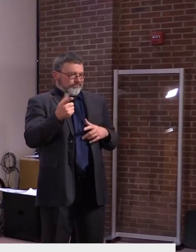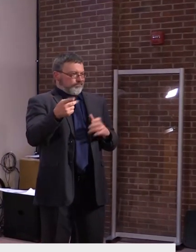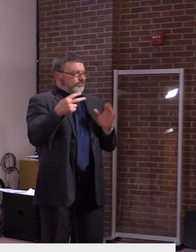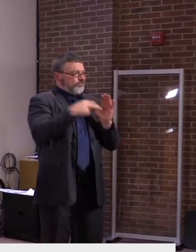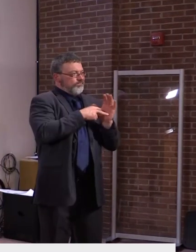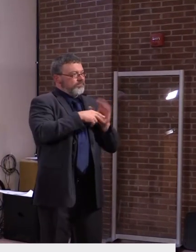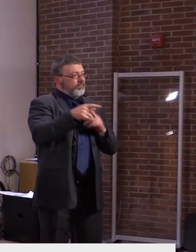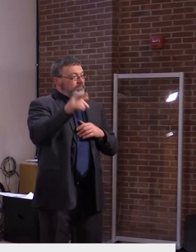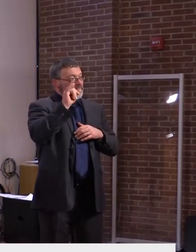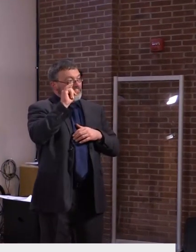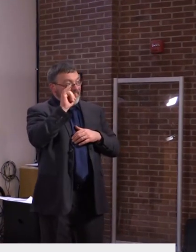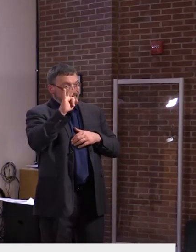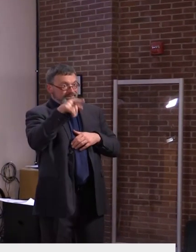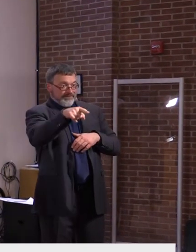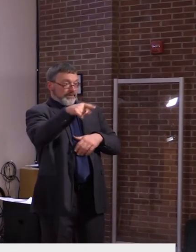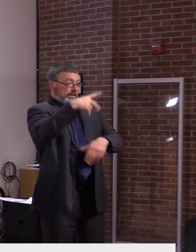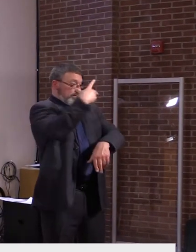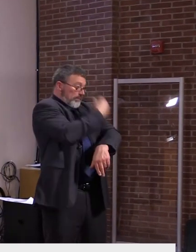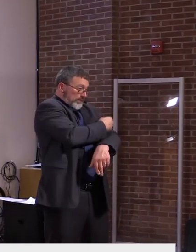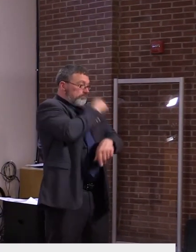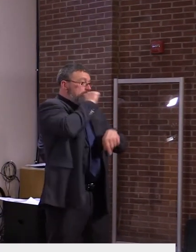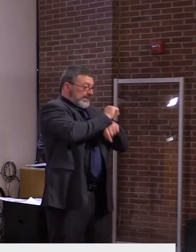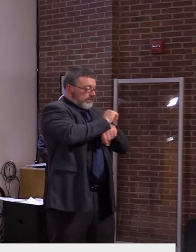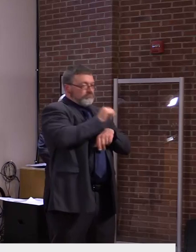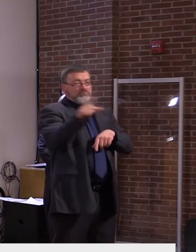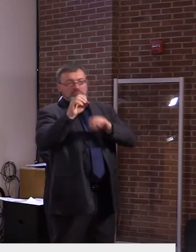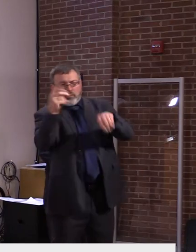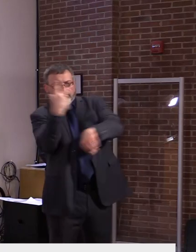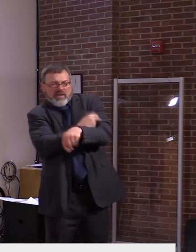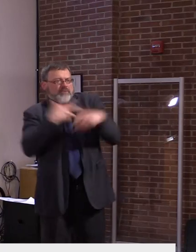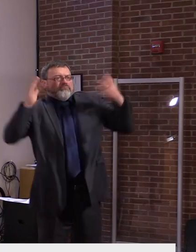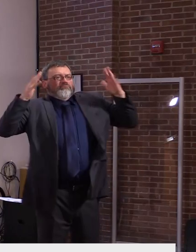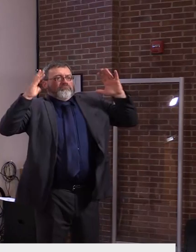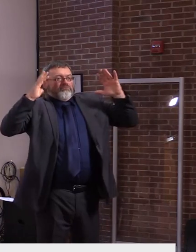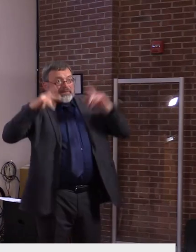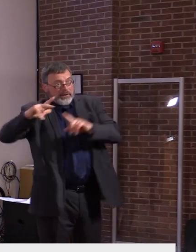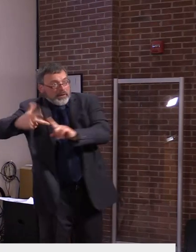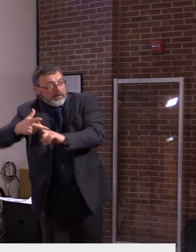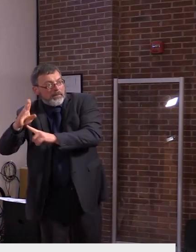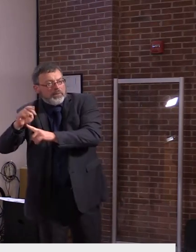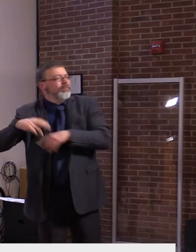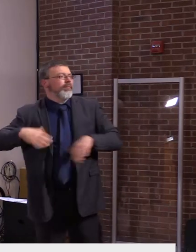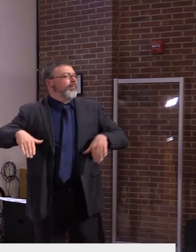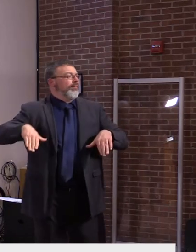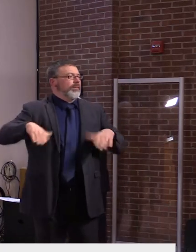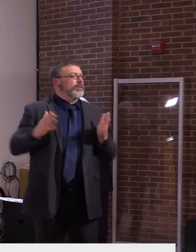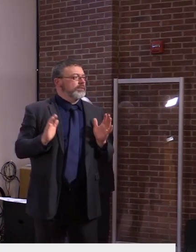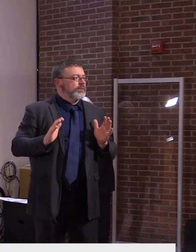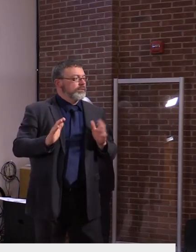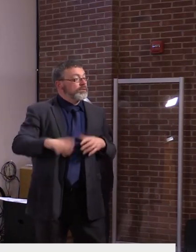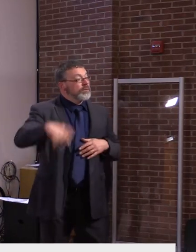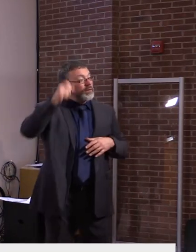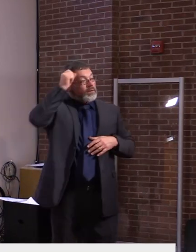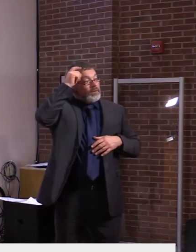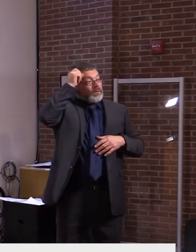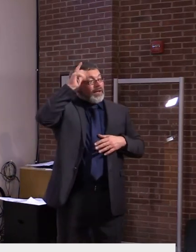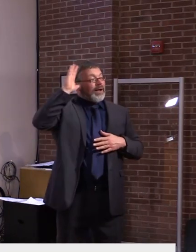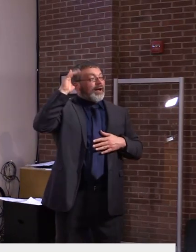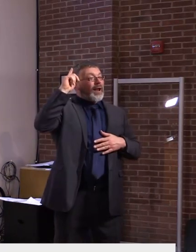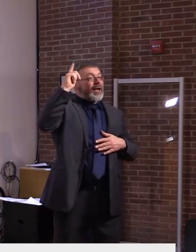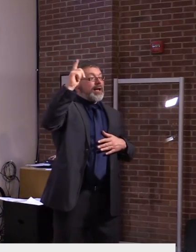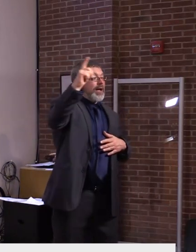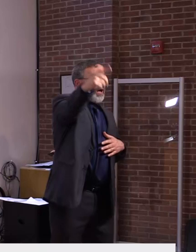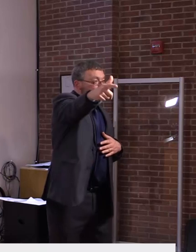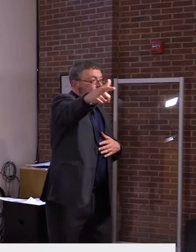have been vaccinated or not. Having said that, we are going to be looking at this issue of boosters, but I think you're